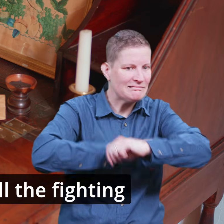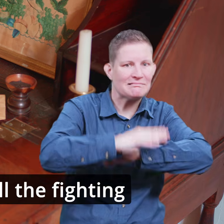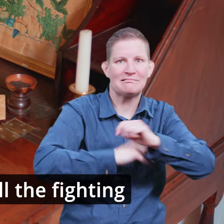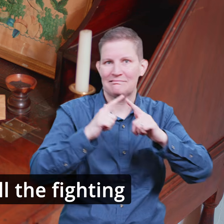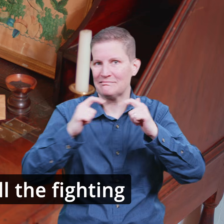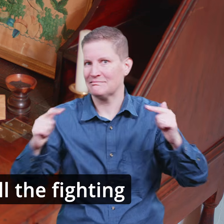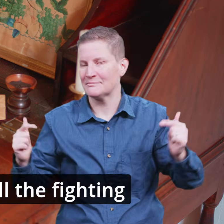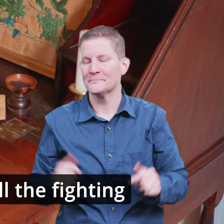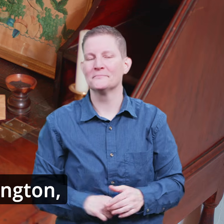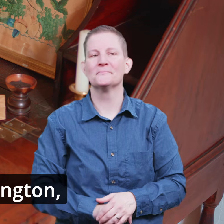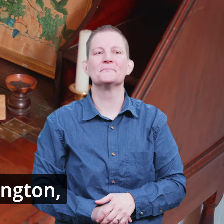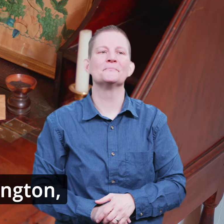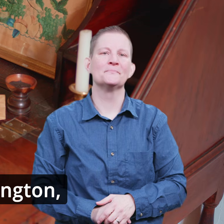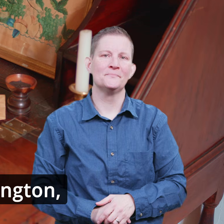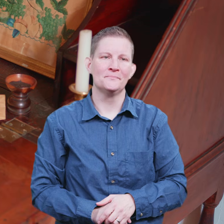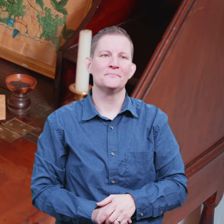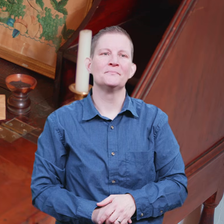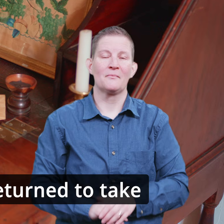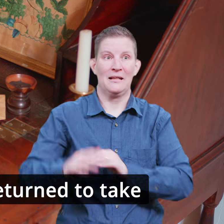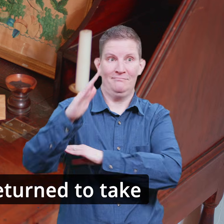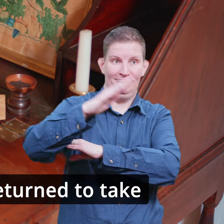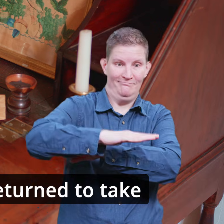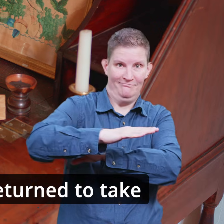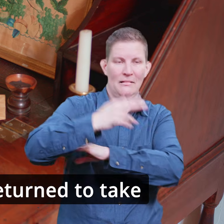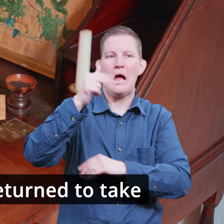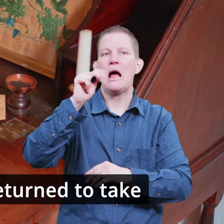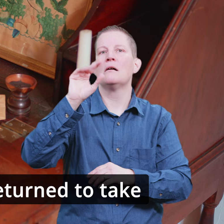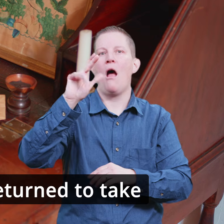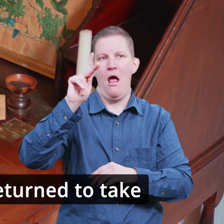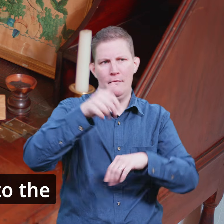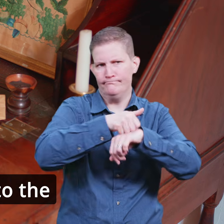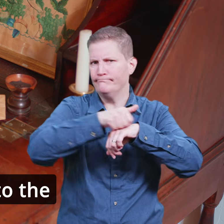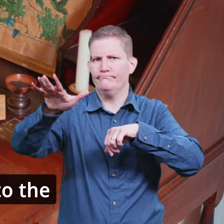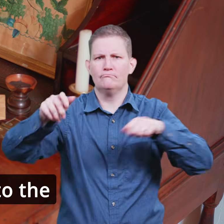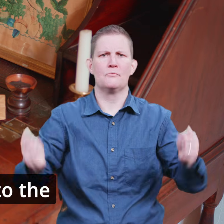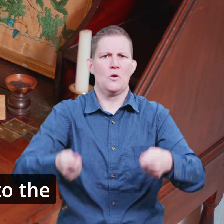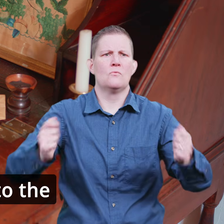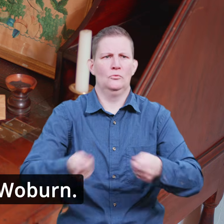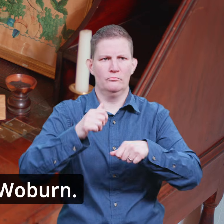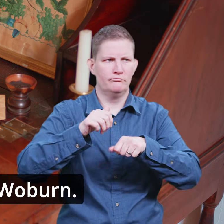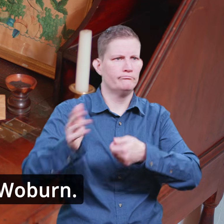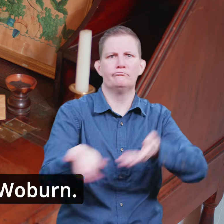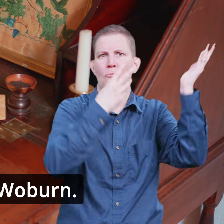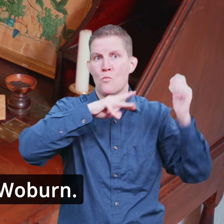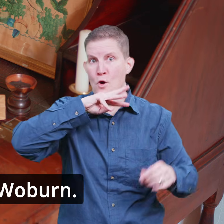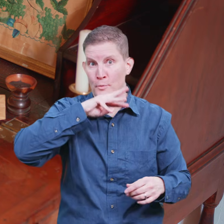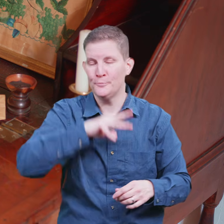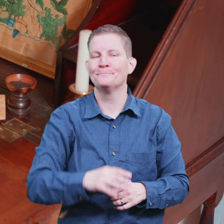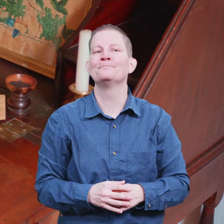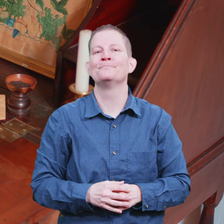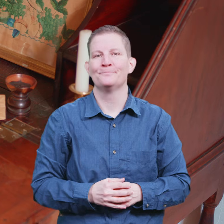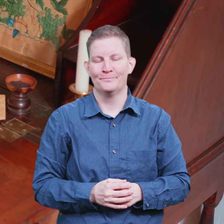the afternoon, after all the fighting had ended in Lexington, John Hancock's carriage returned to take Dolly and Lydia to the home of friends in